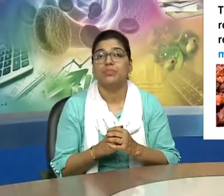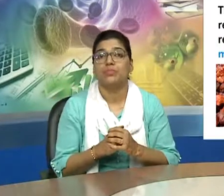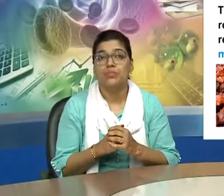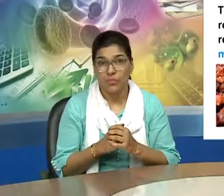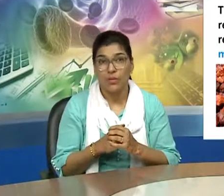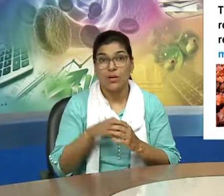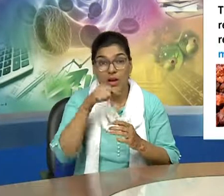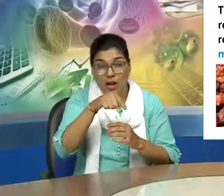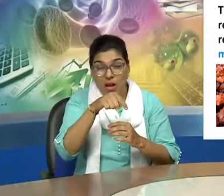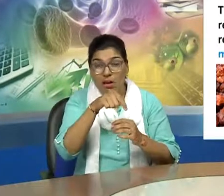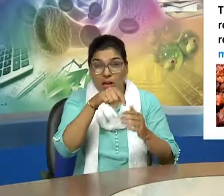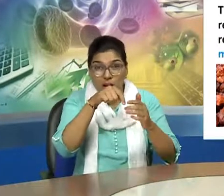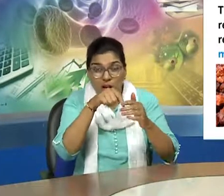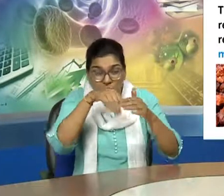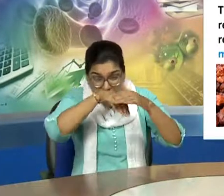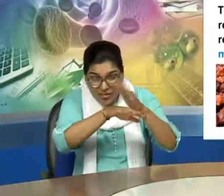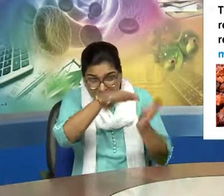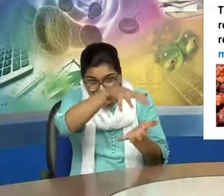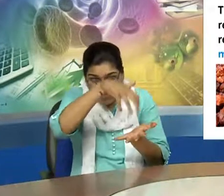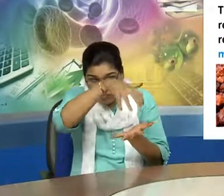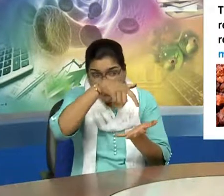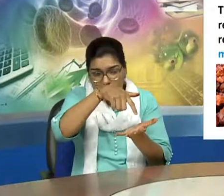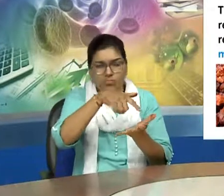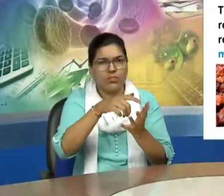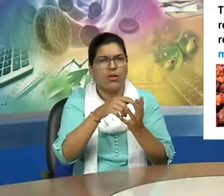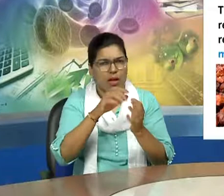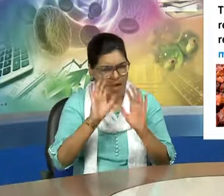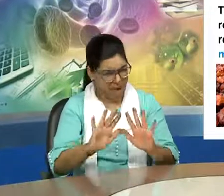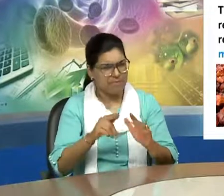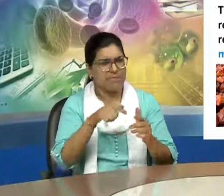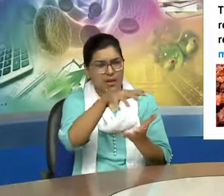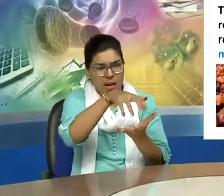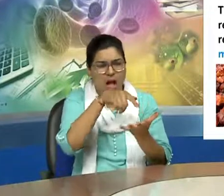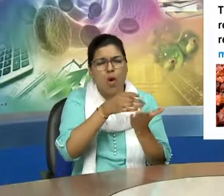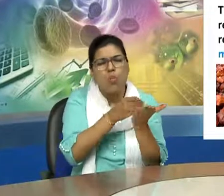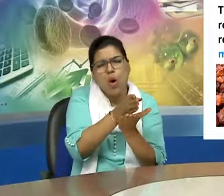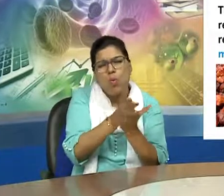mineral resources. They are very important